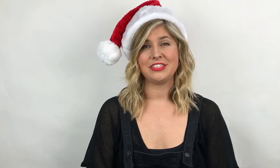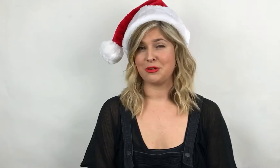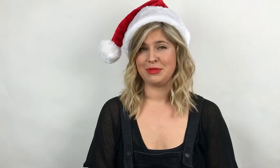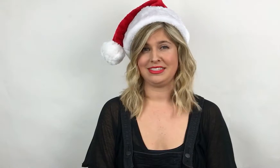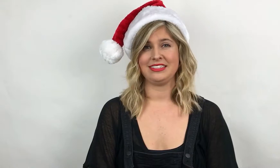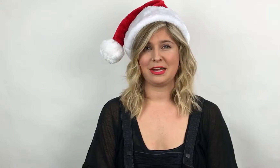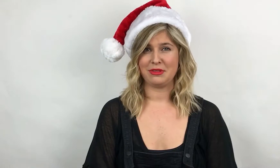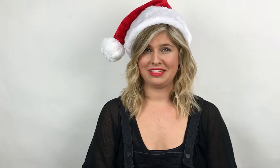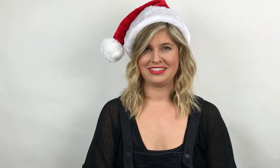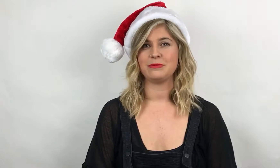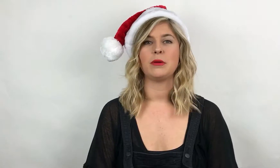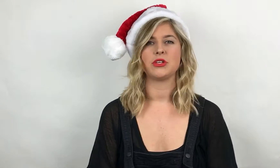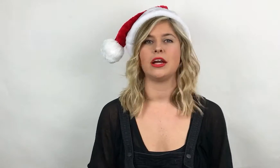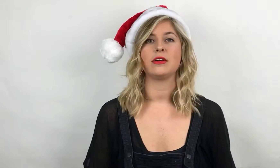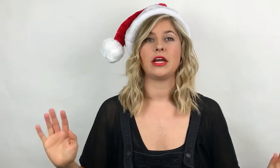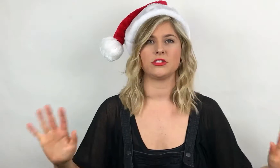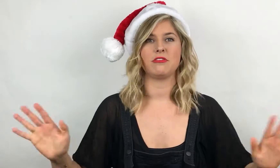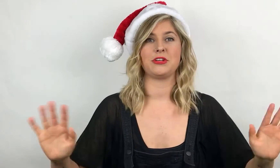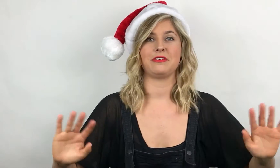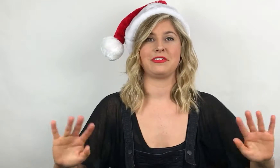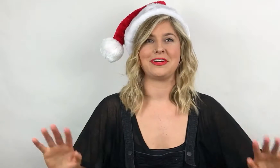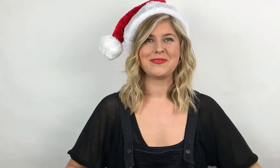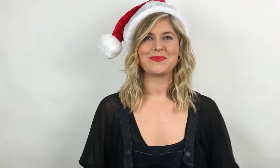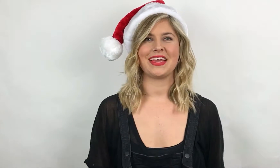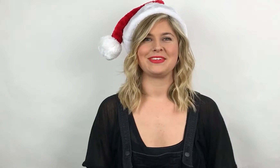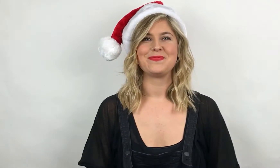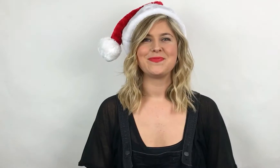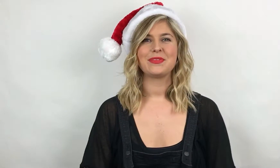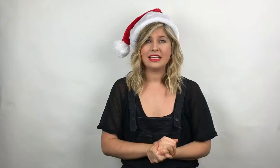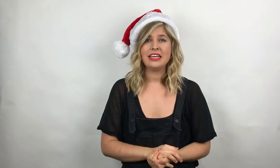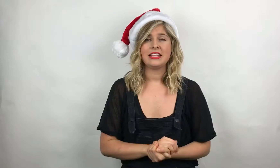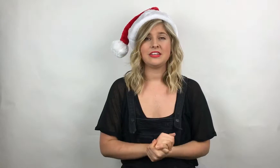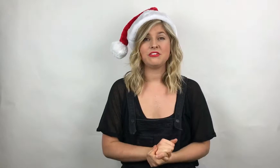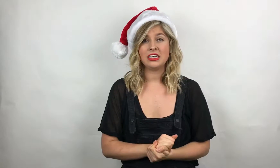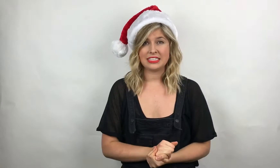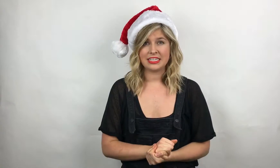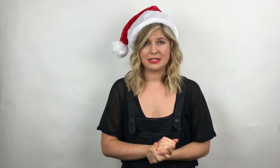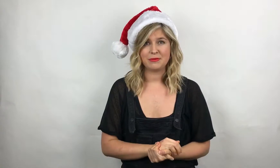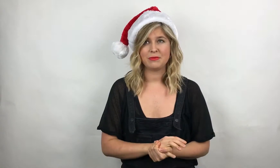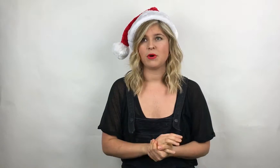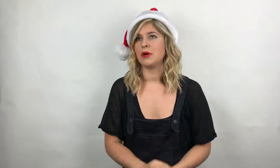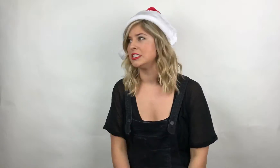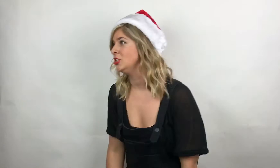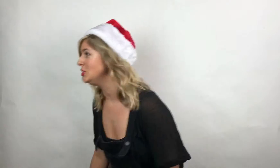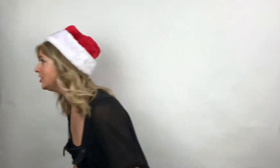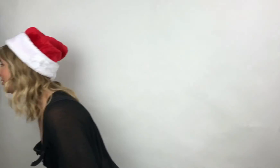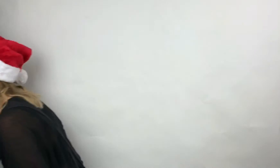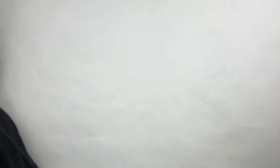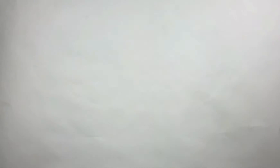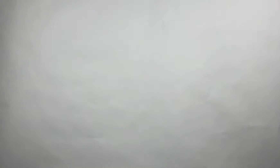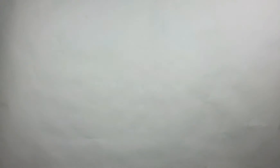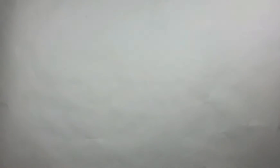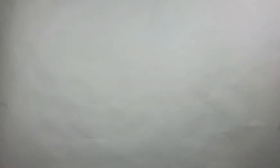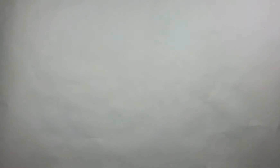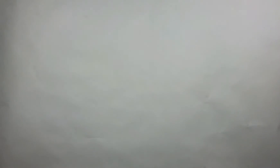It's our busiest time of the year. I'm sorry. Okay, turn over, turn over. The Avant team. Oh my gosh!